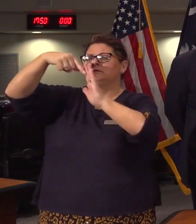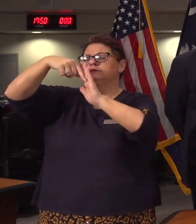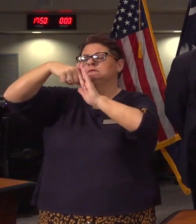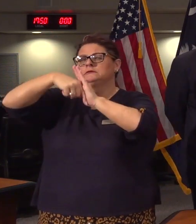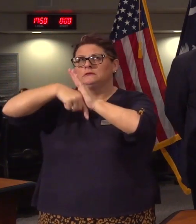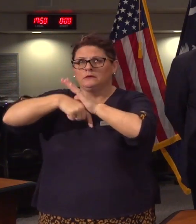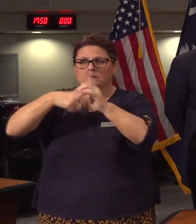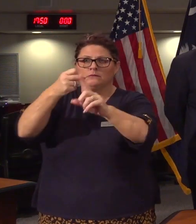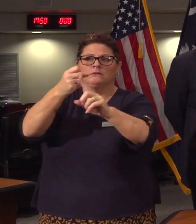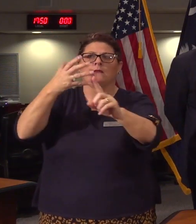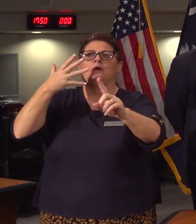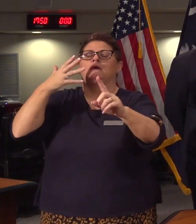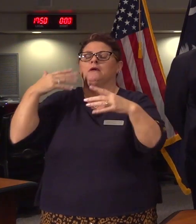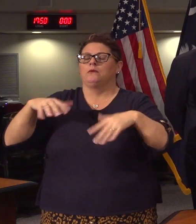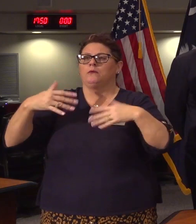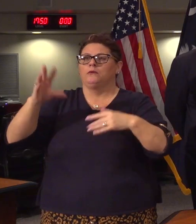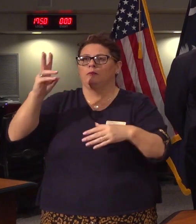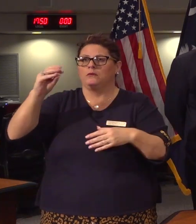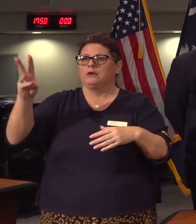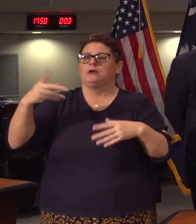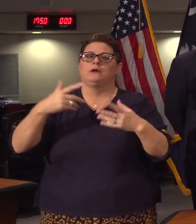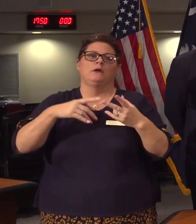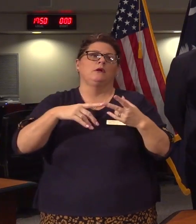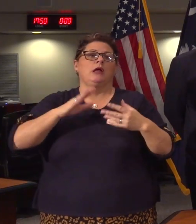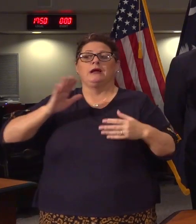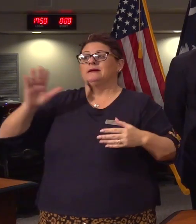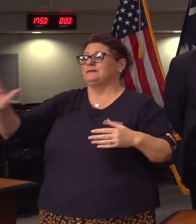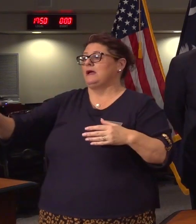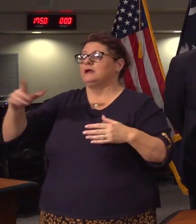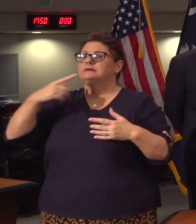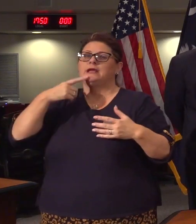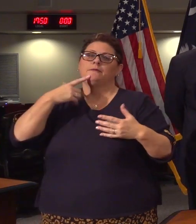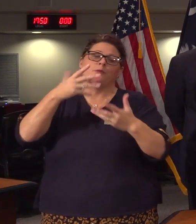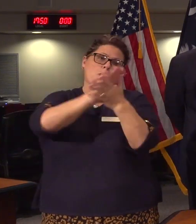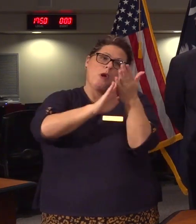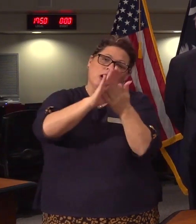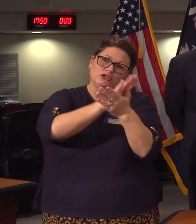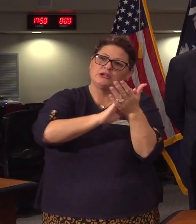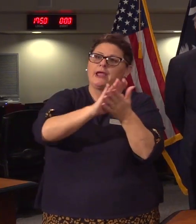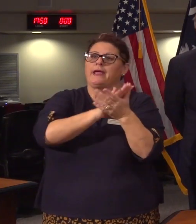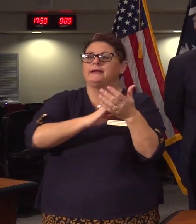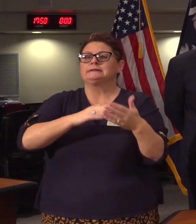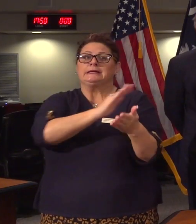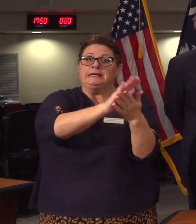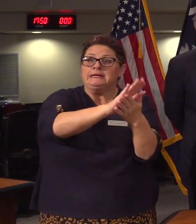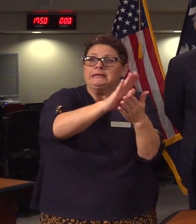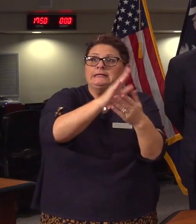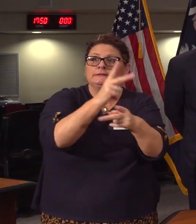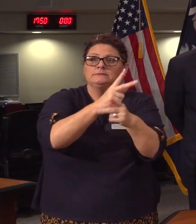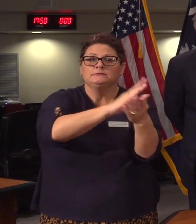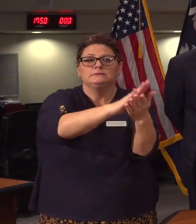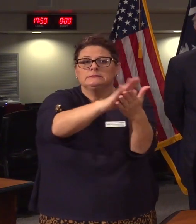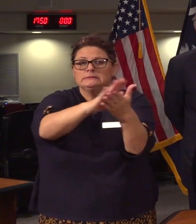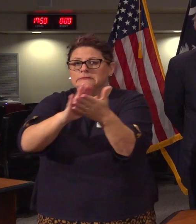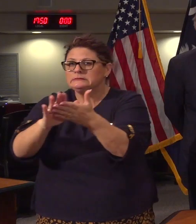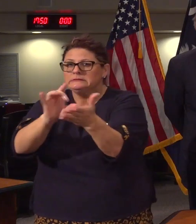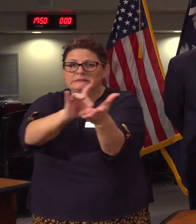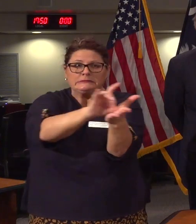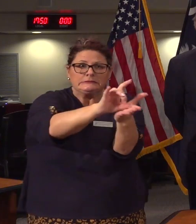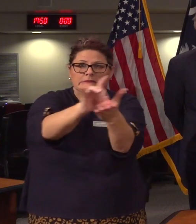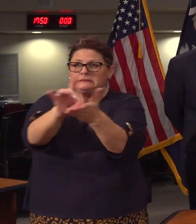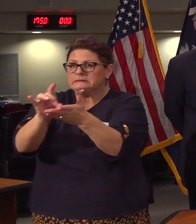wash hands, social distancing, the cleaning, but we're following